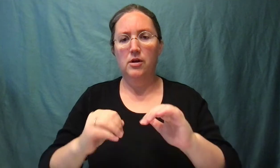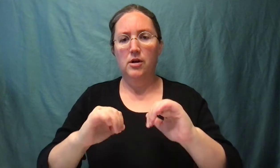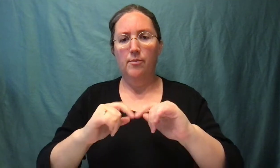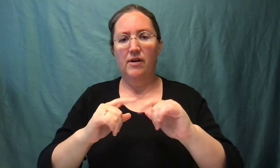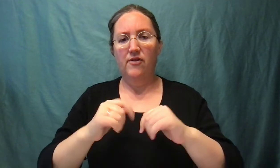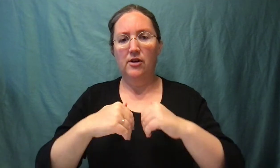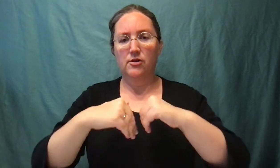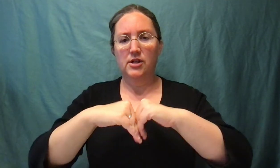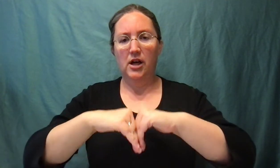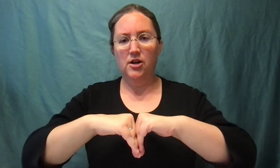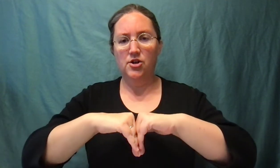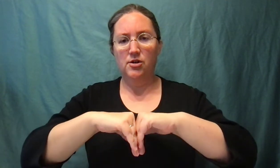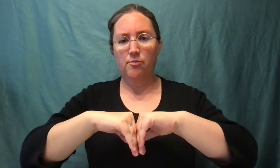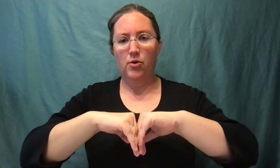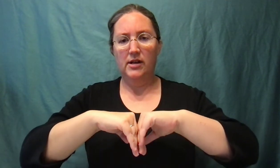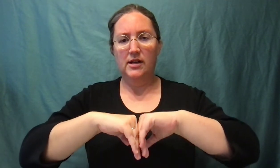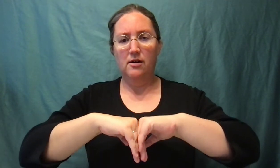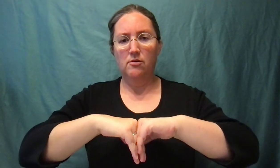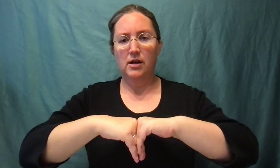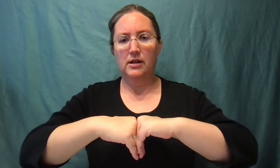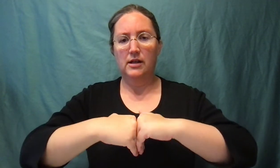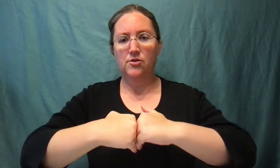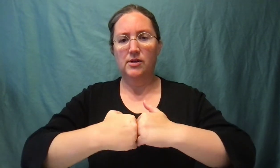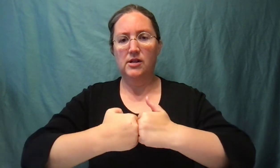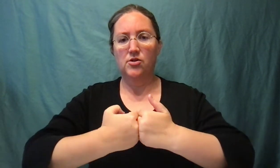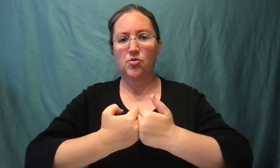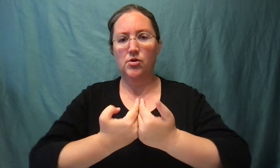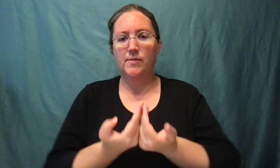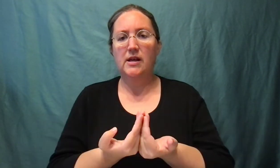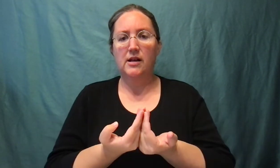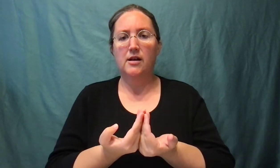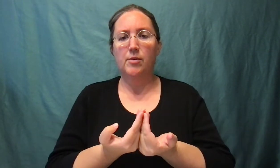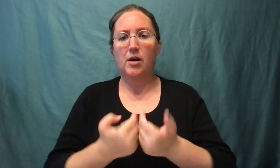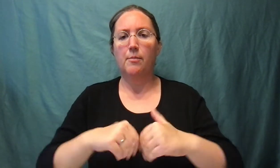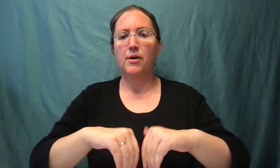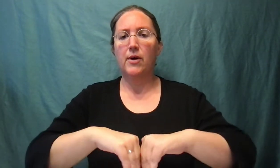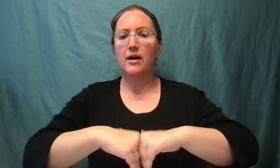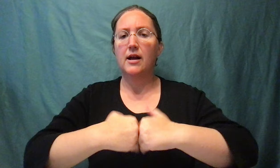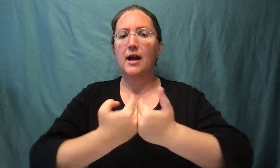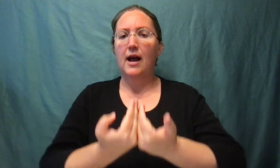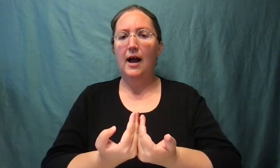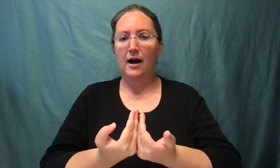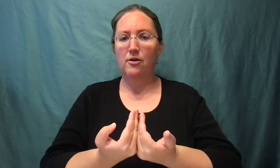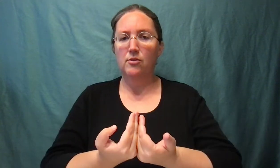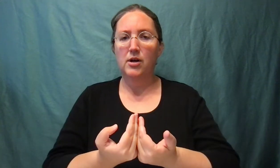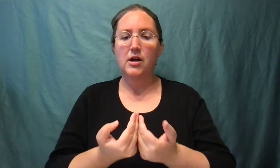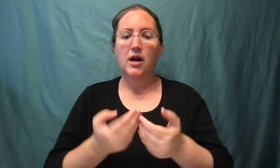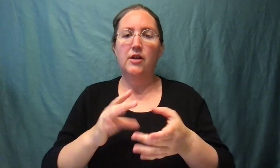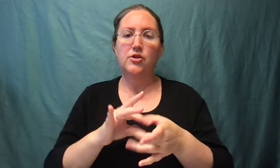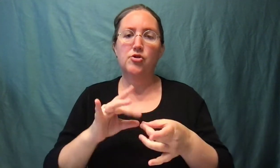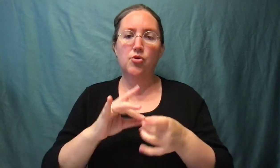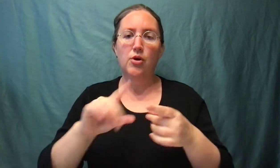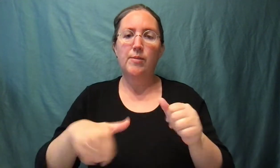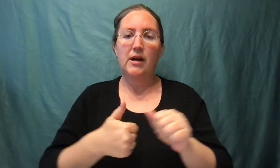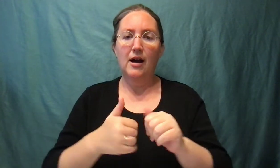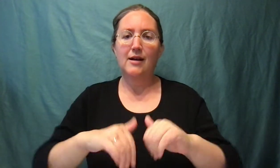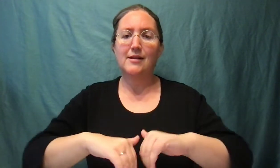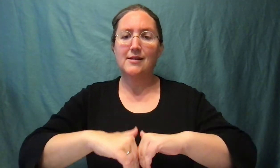My fingers touch, point down, and then they twist in towards me and end up upright. How. And the story behind the sign